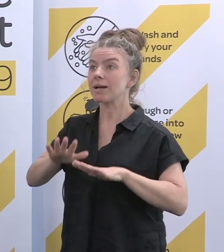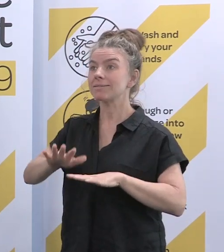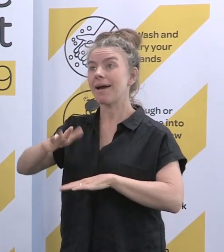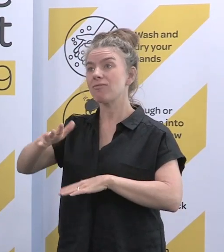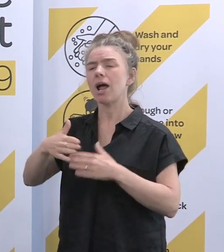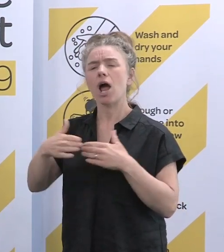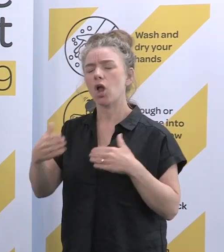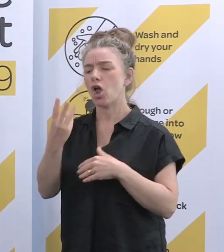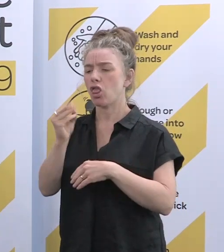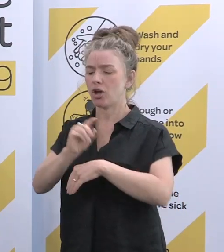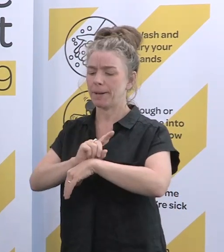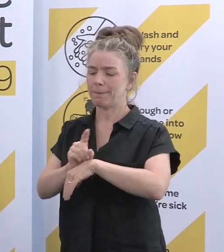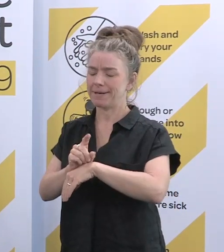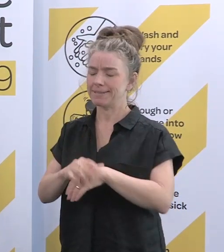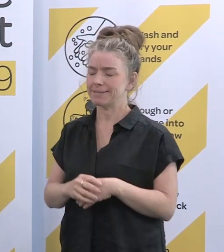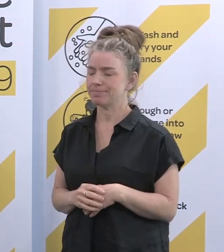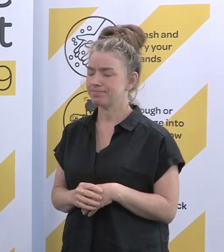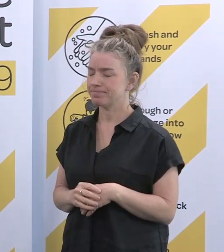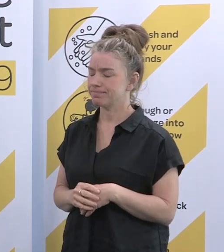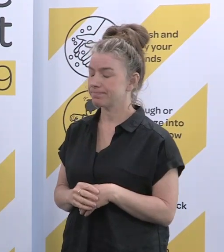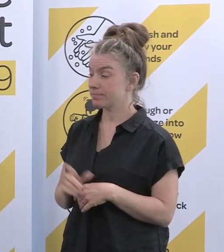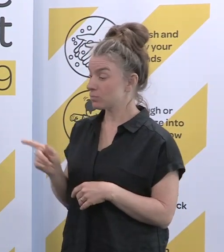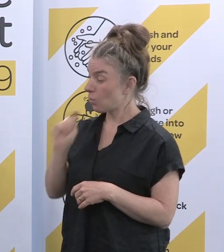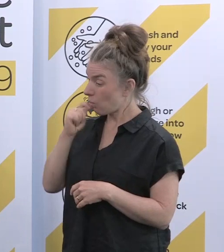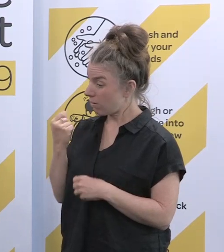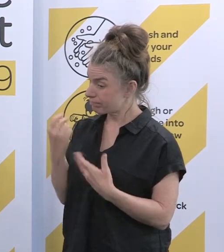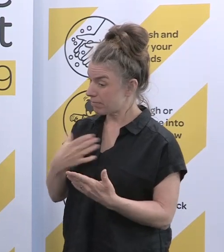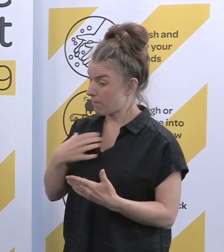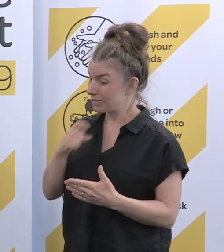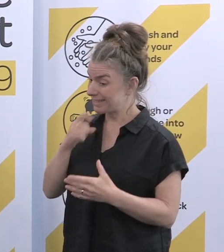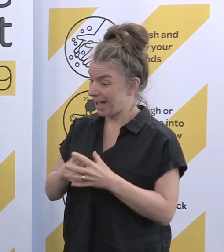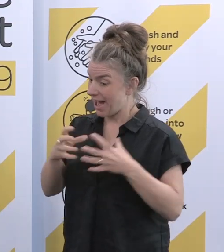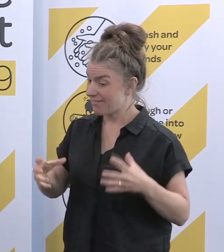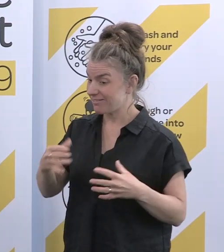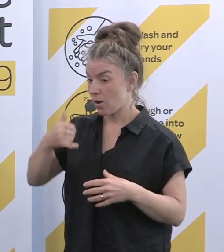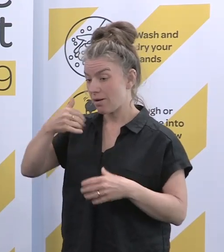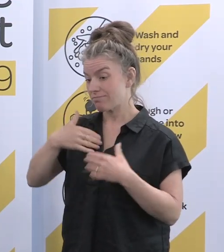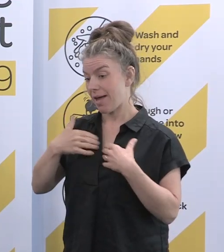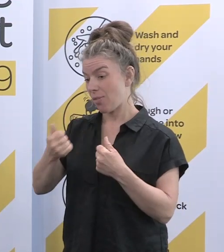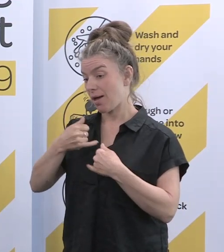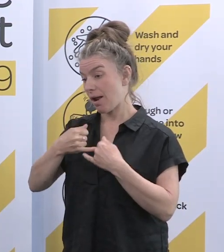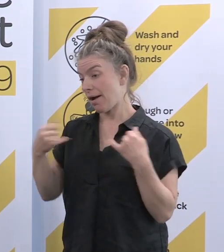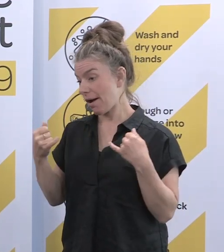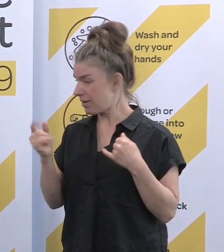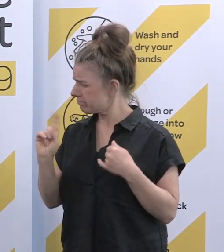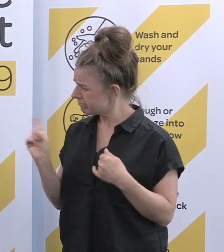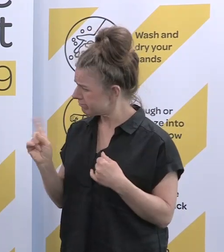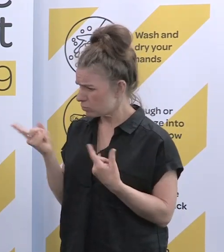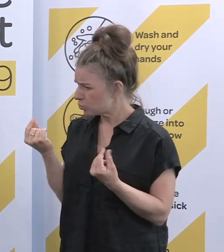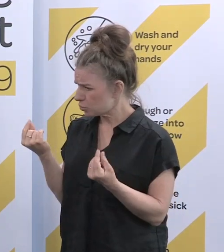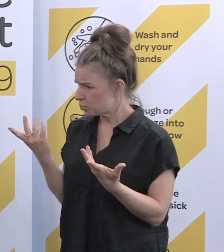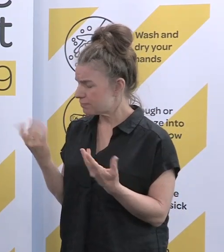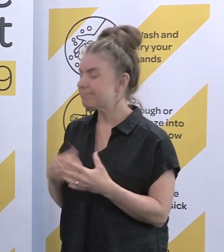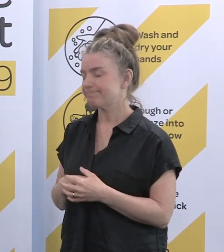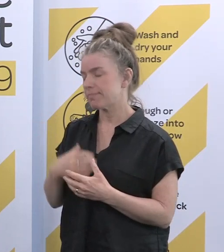being done? Are you putting more staff on? I mean, what are you actually doing at Healthline? A range of initiatives. The first is more staff,